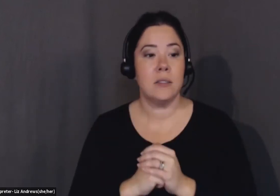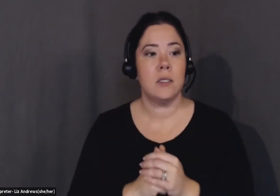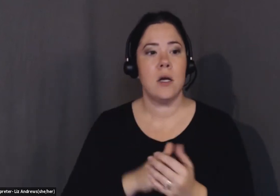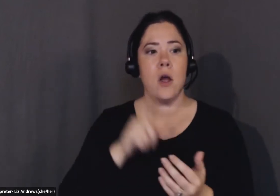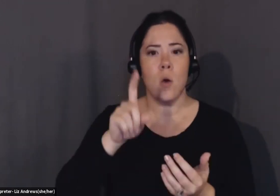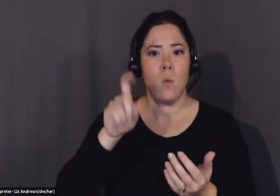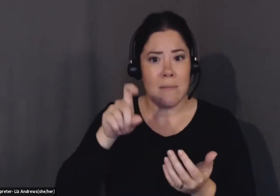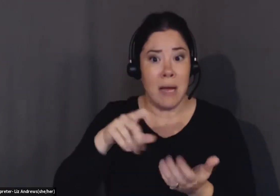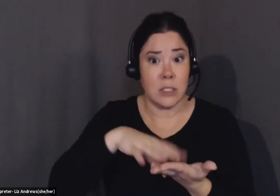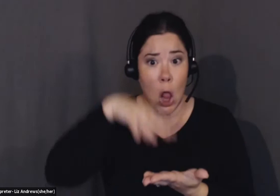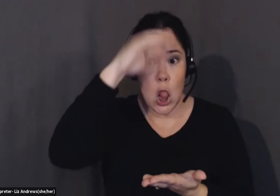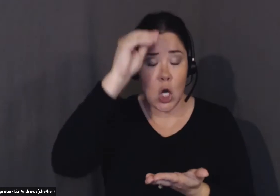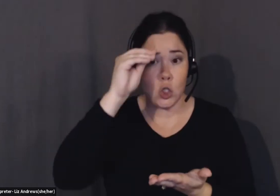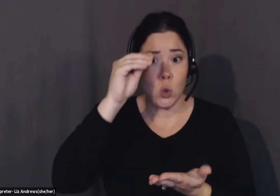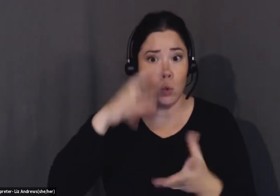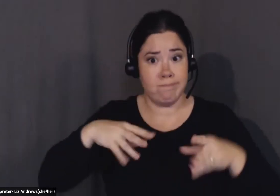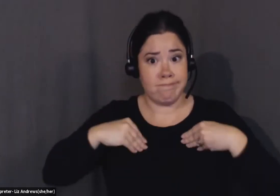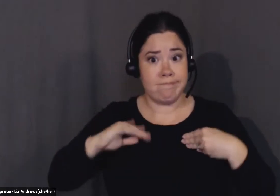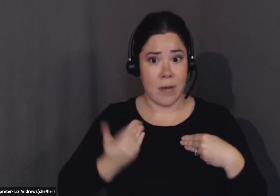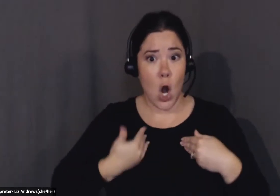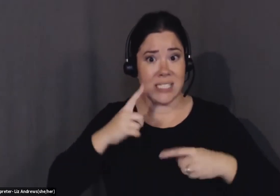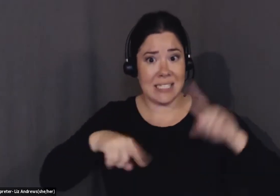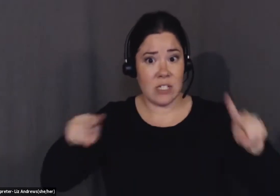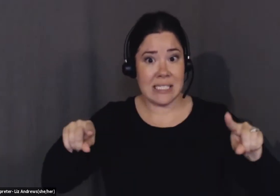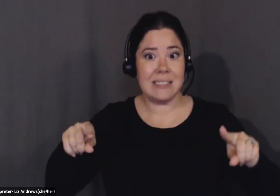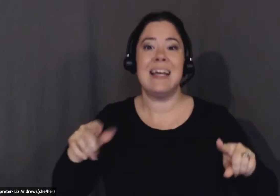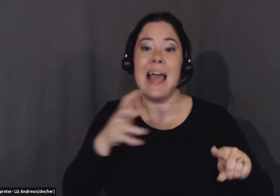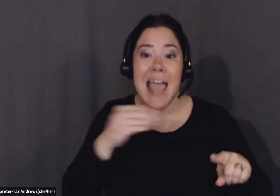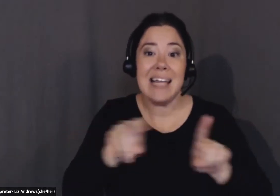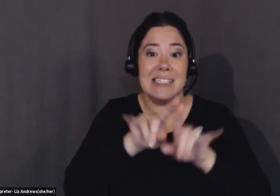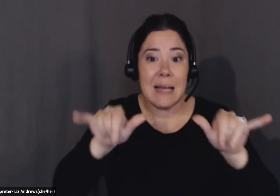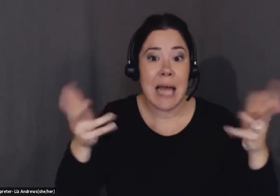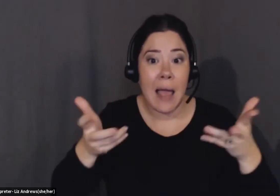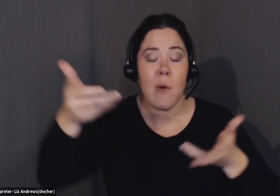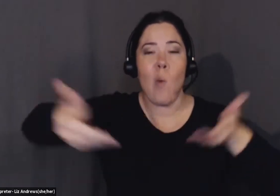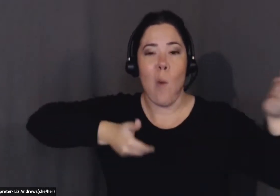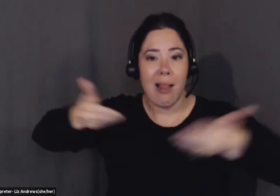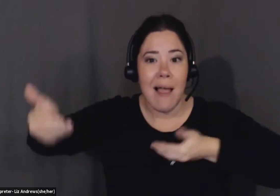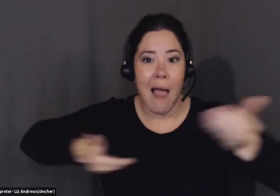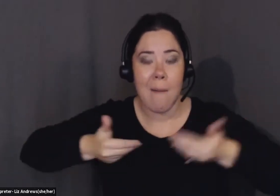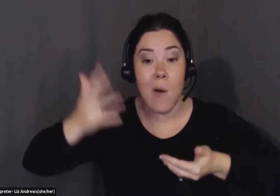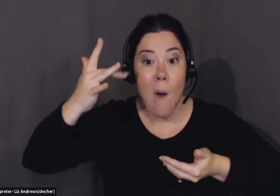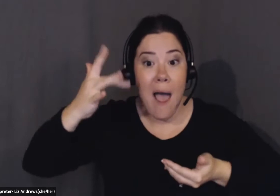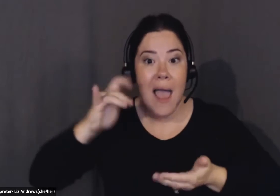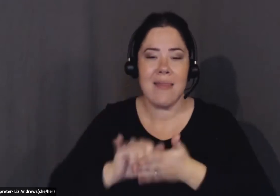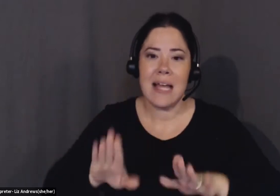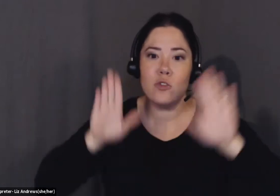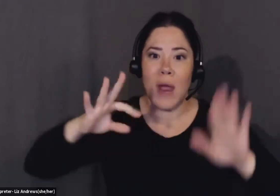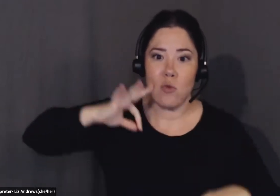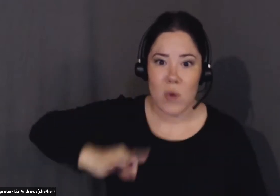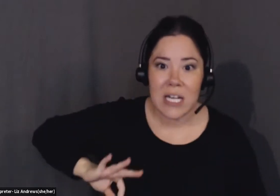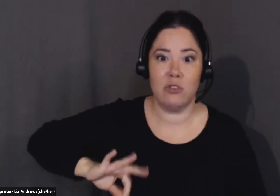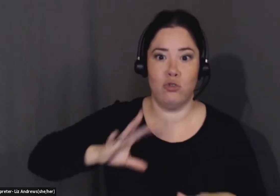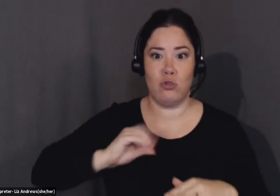our differences, we must welcome them as the richness and diversity which can lead to true intelligence."